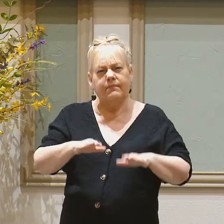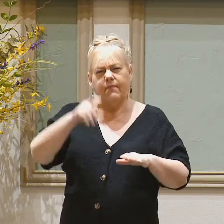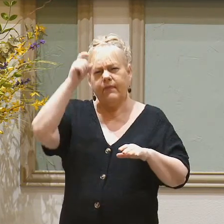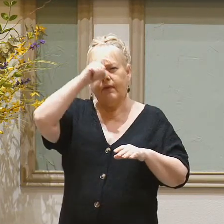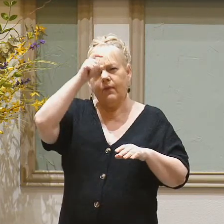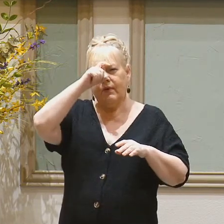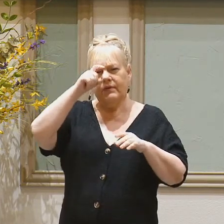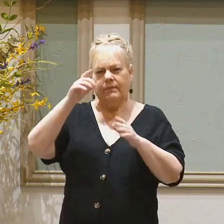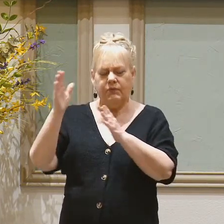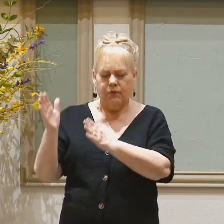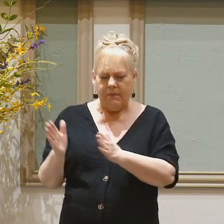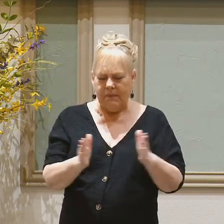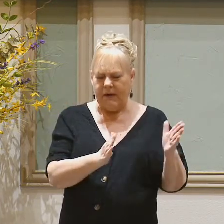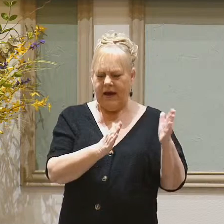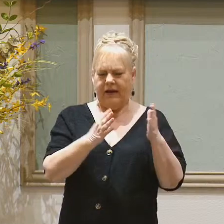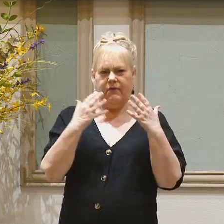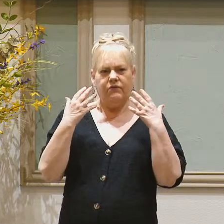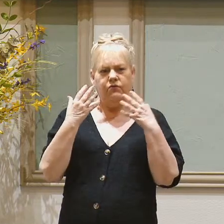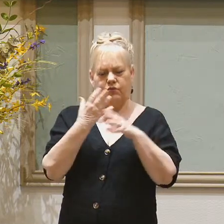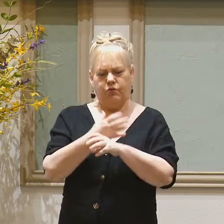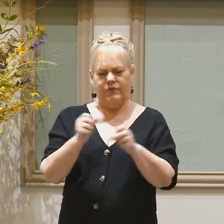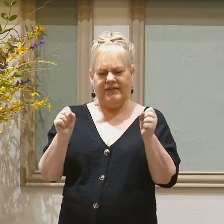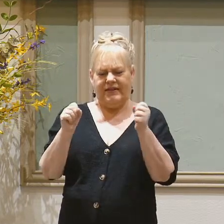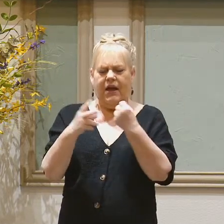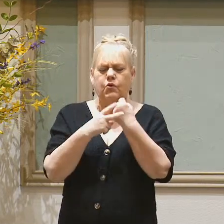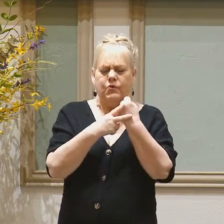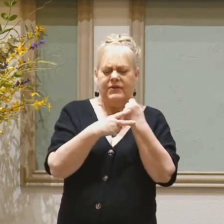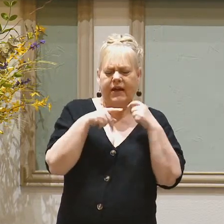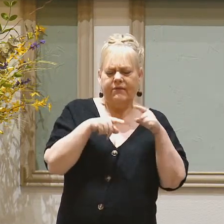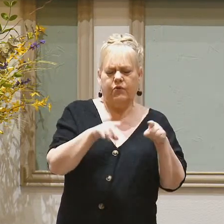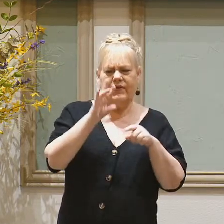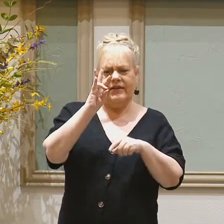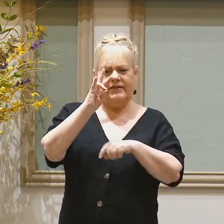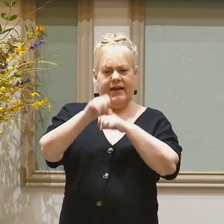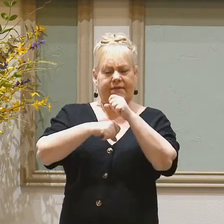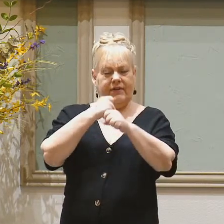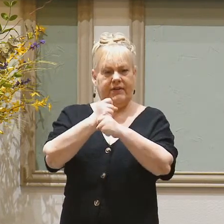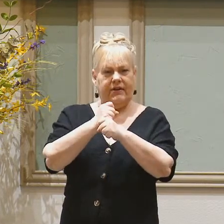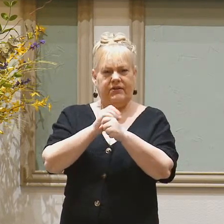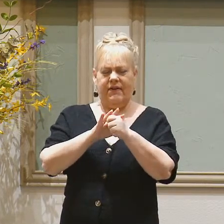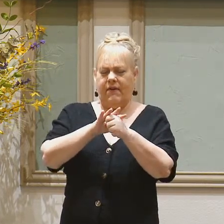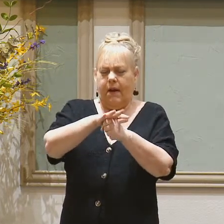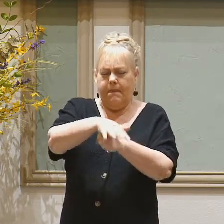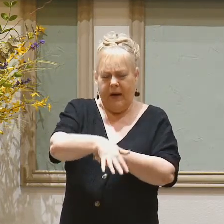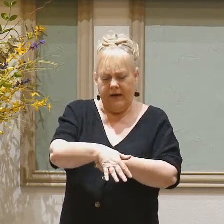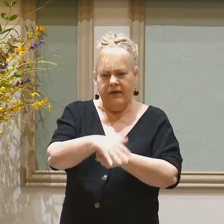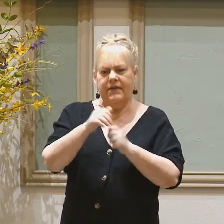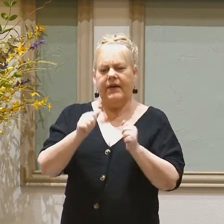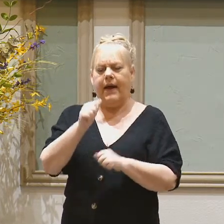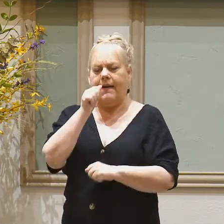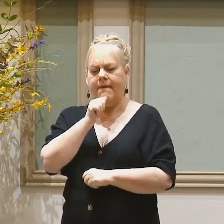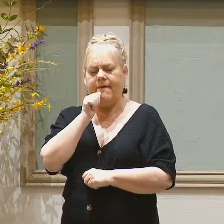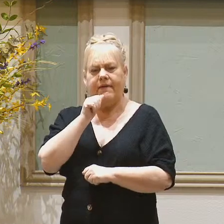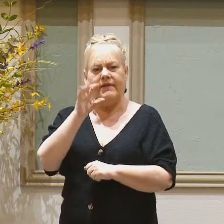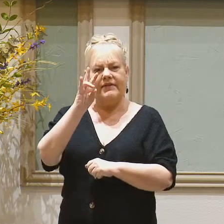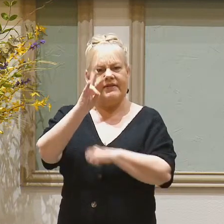out a plan to save during the 7 years of abundance so that they could withstand the coming 7 years of